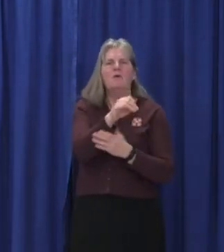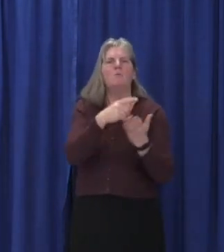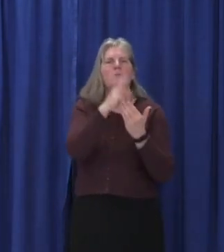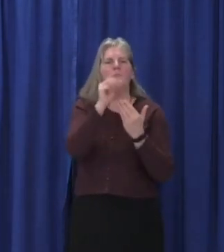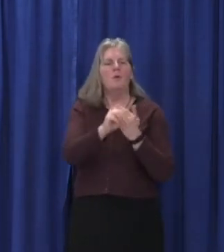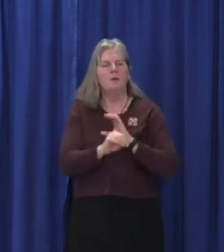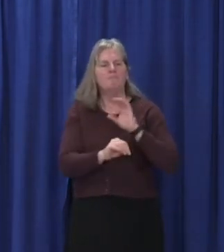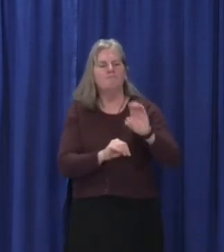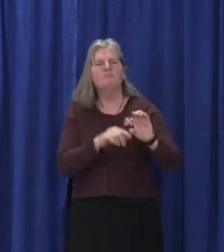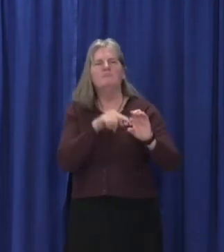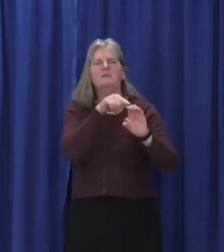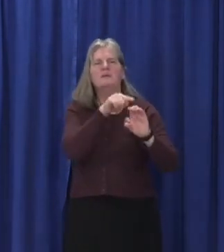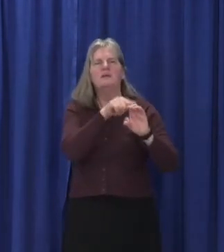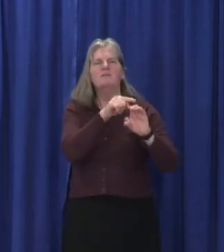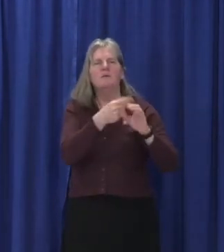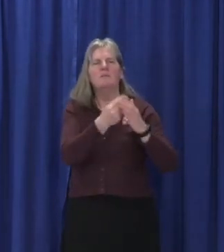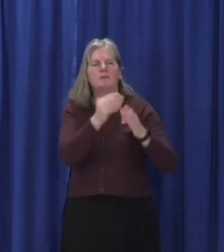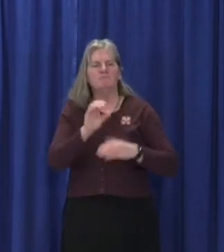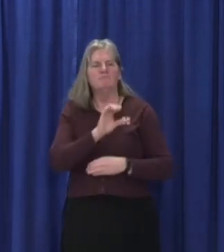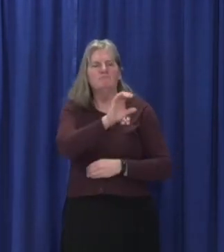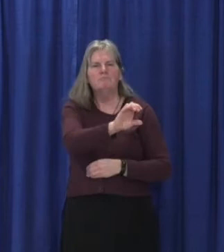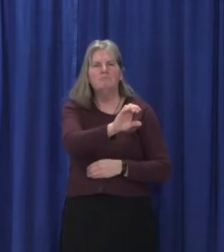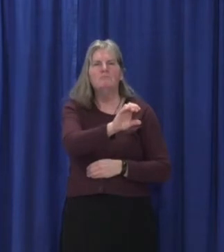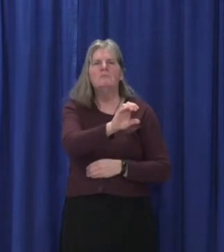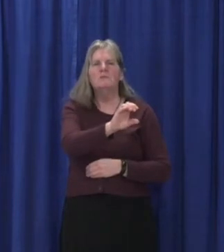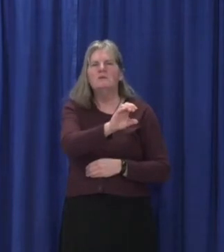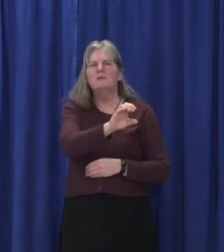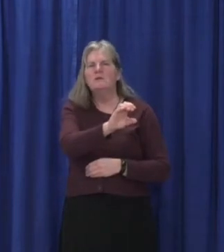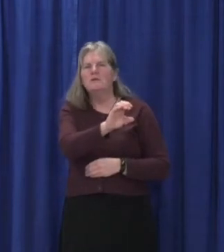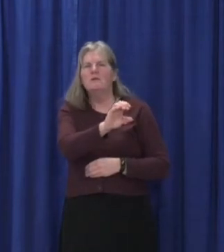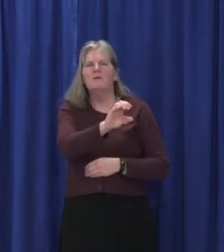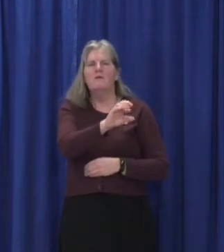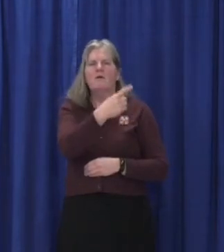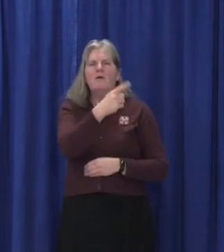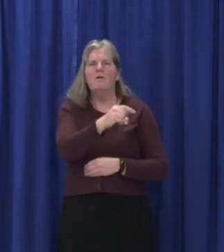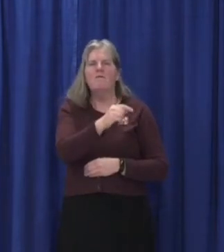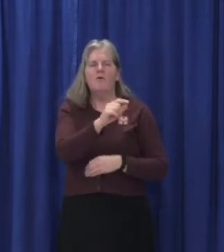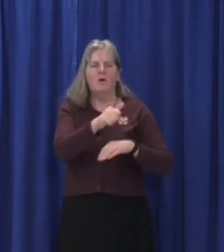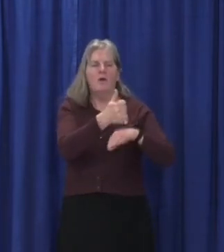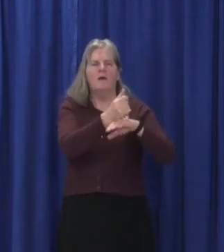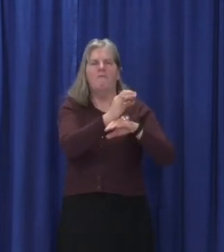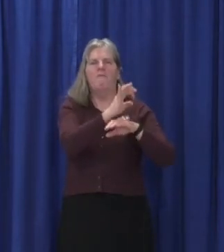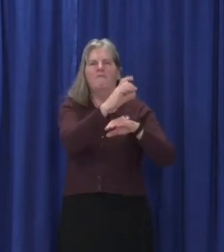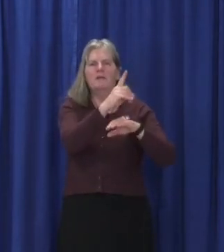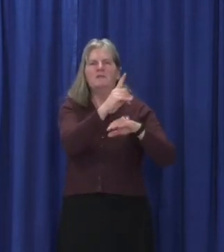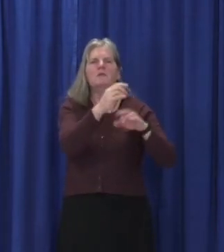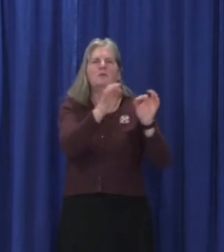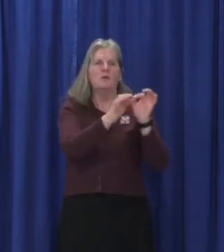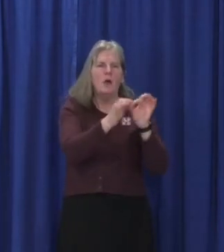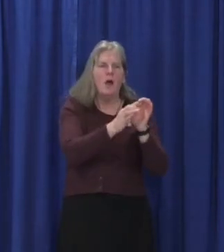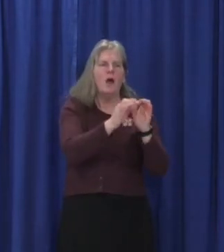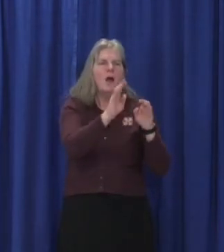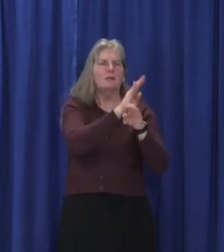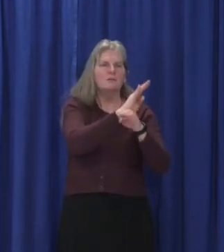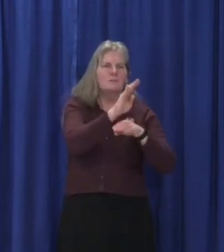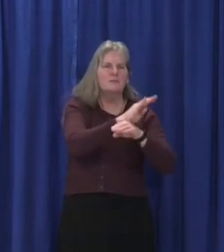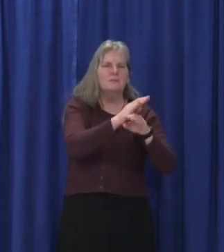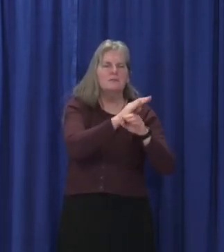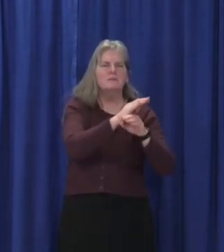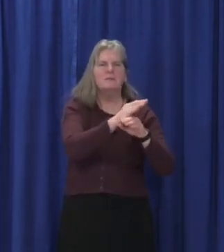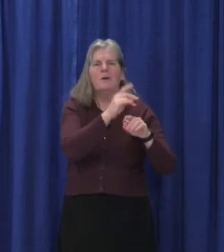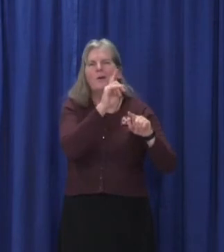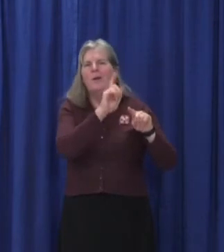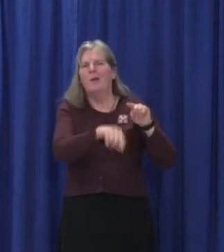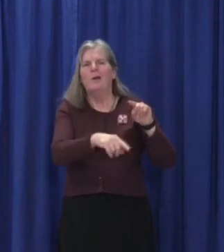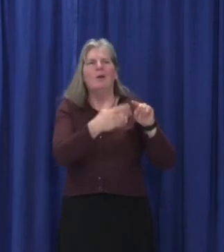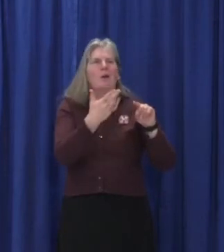program focused in on funding, eligible for fixed costs for businesses and non-recoverable